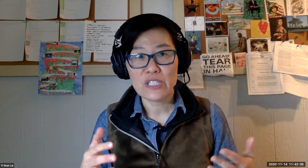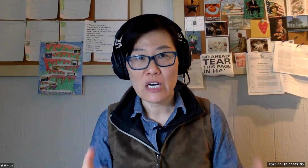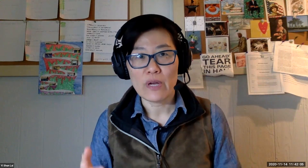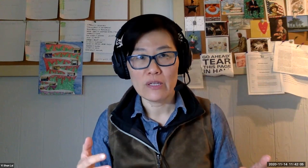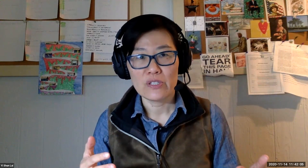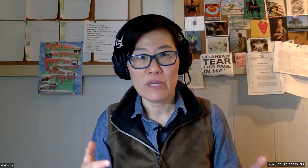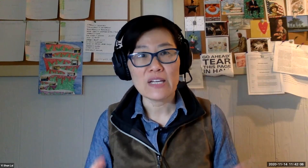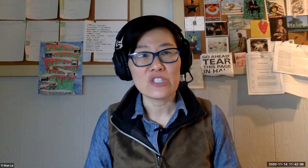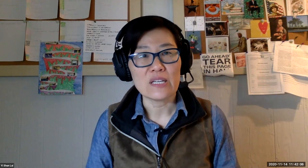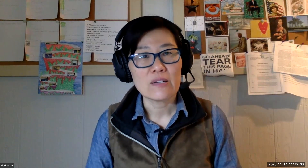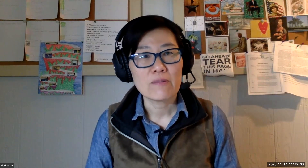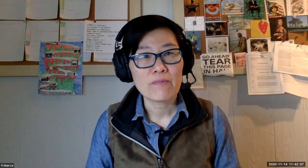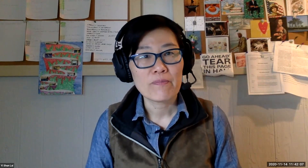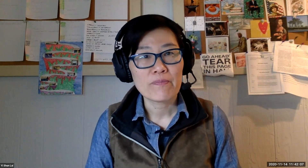not just going to be, yes, John?